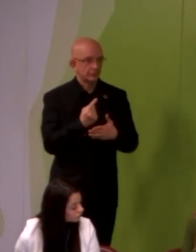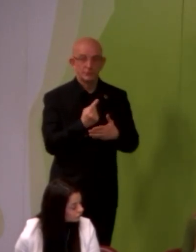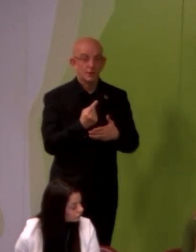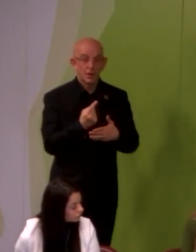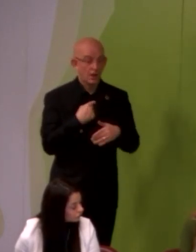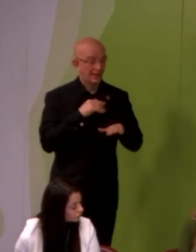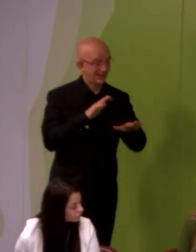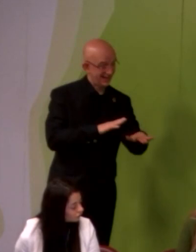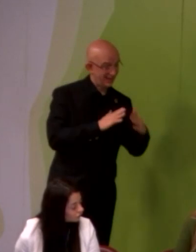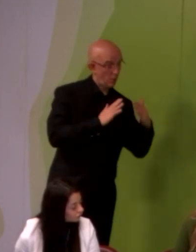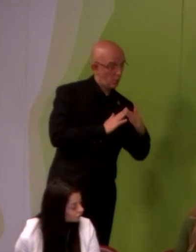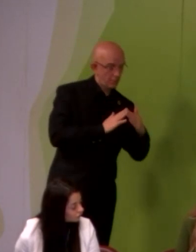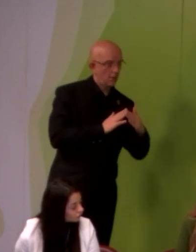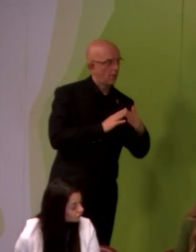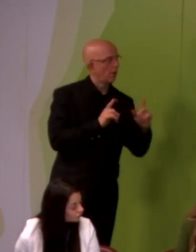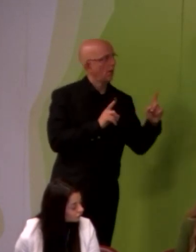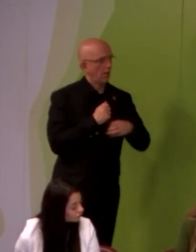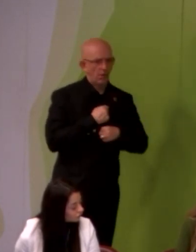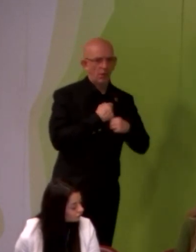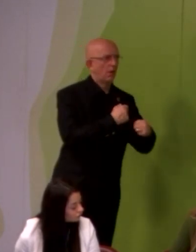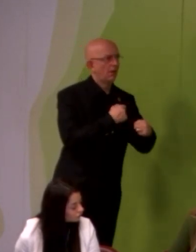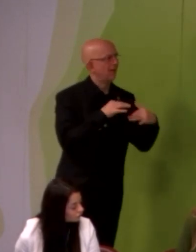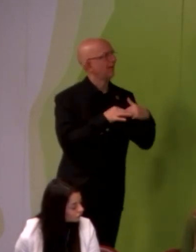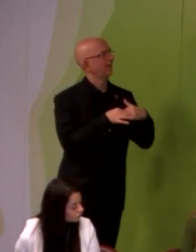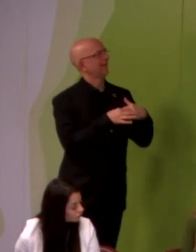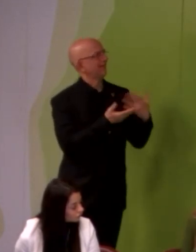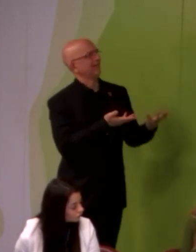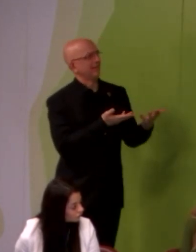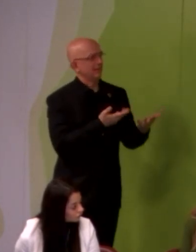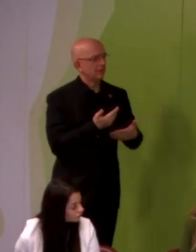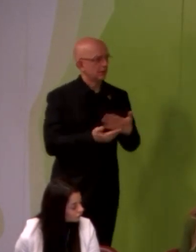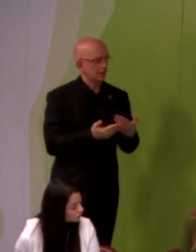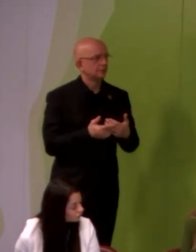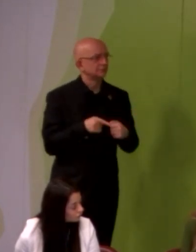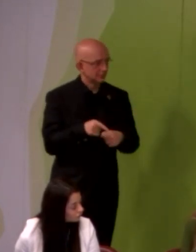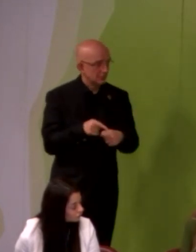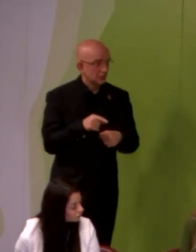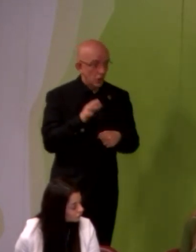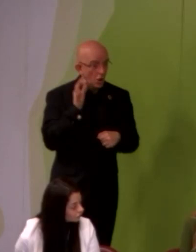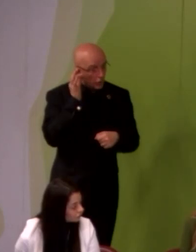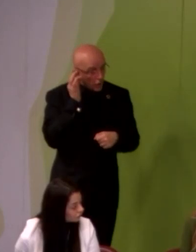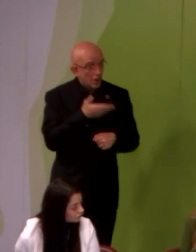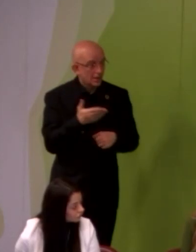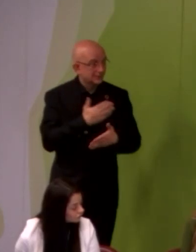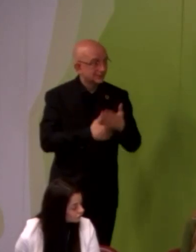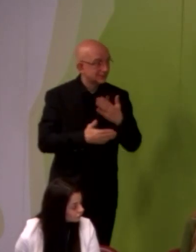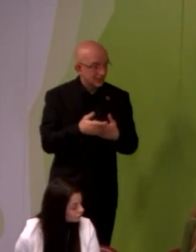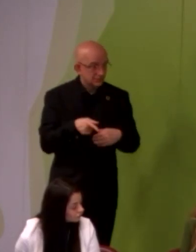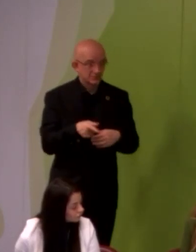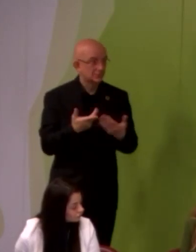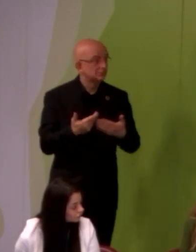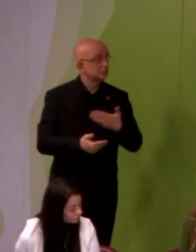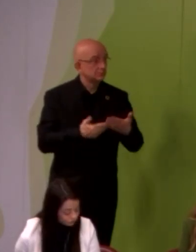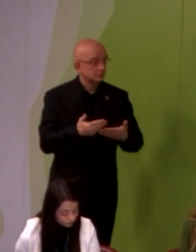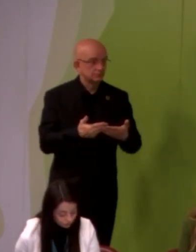Availability of inclusive education for girls with disabilities was even believed to delay their potential exposure to